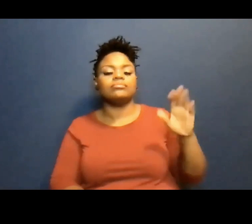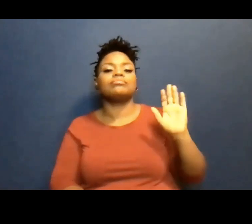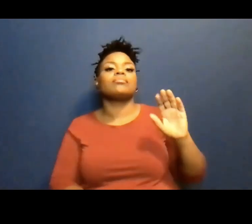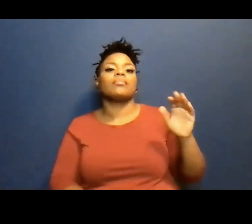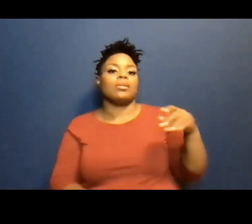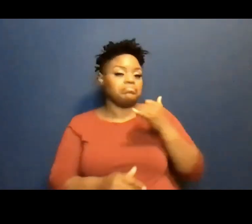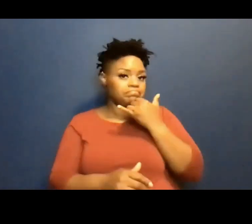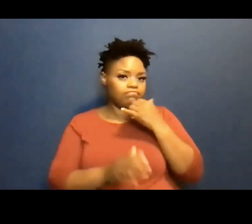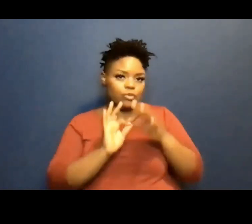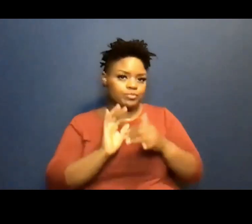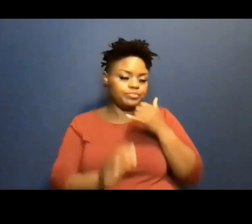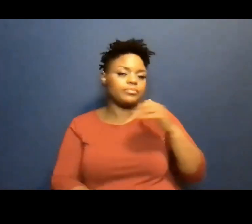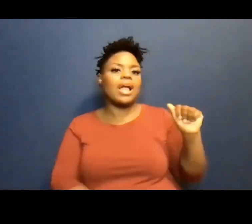of